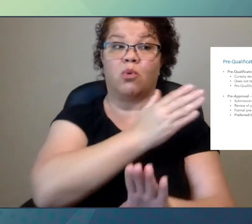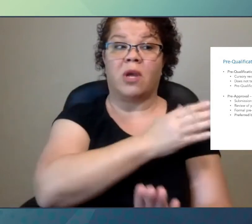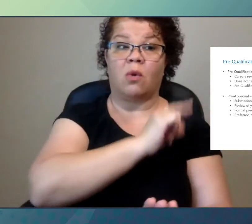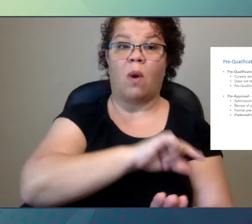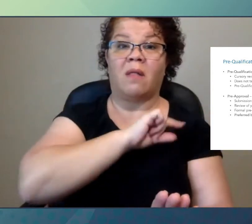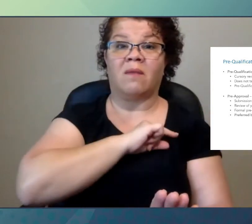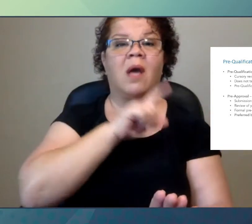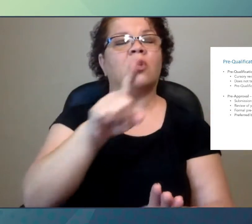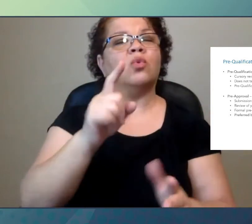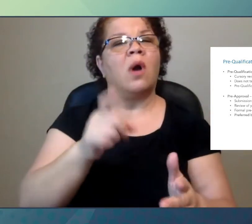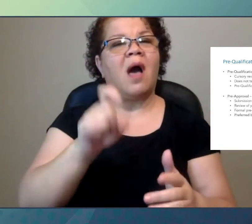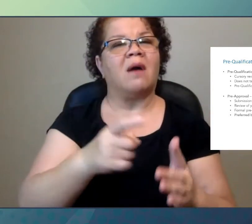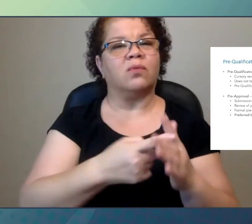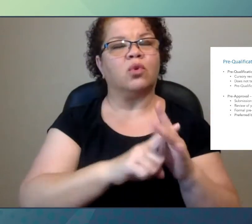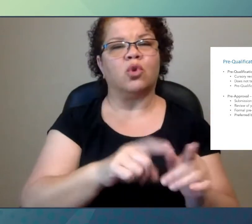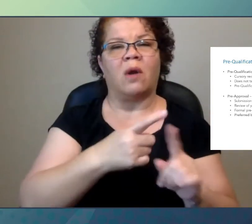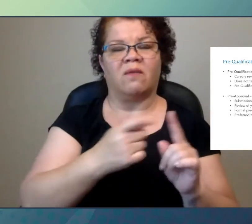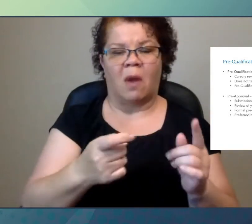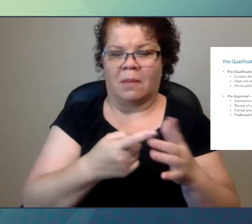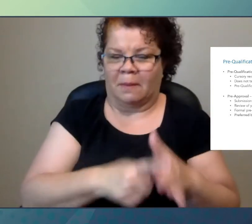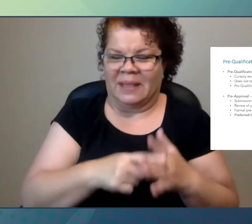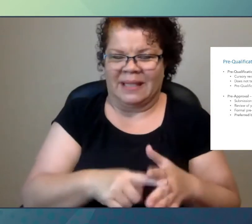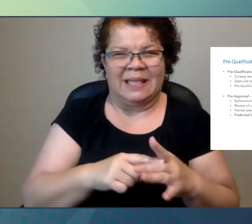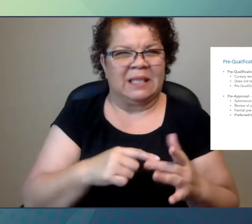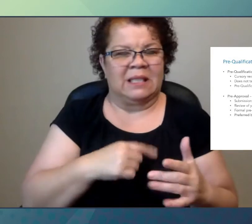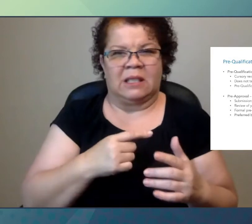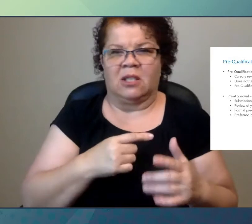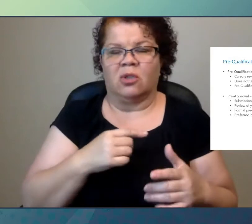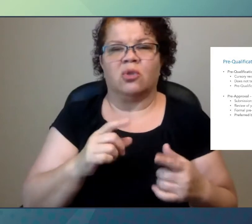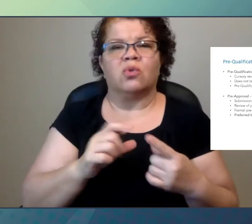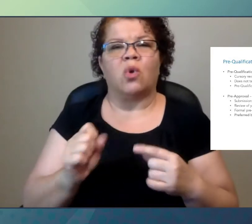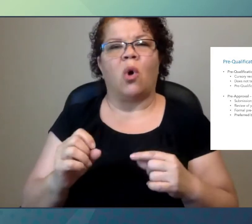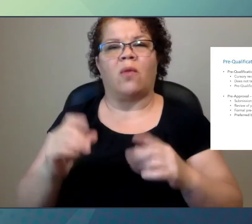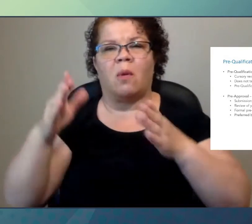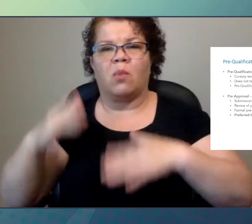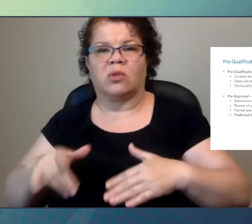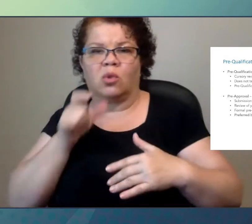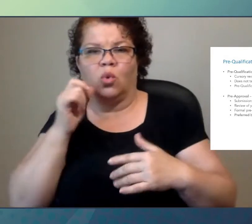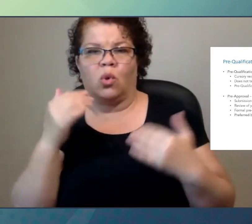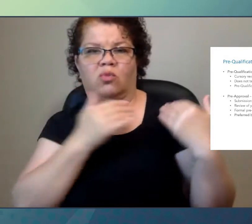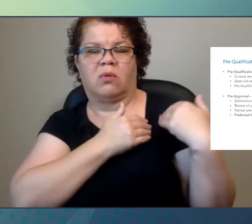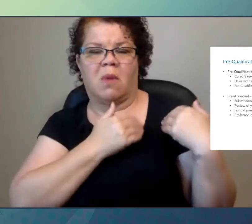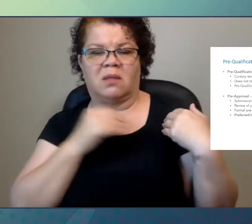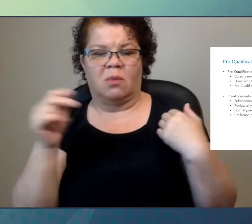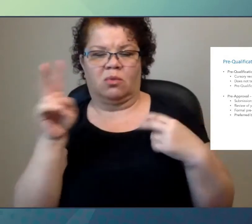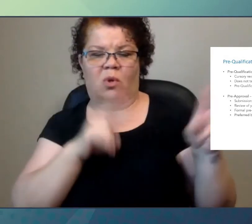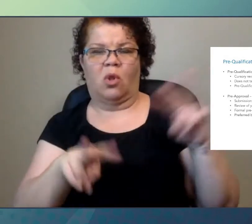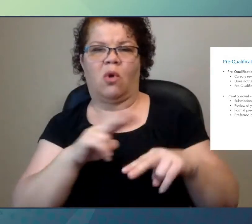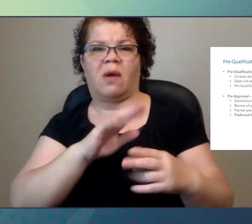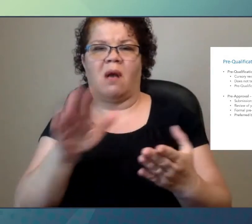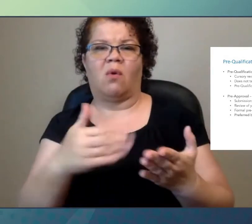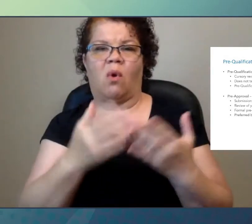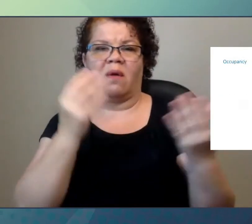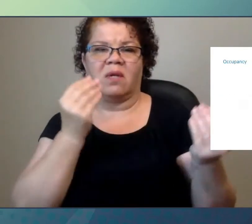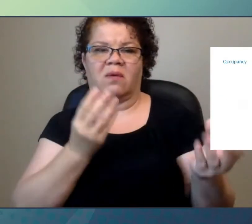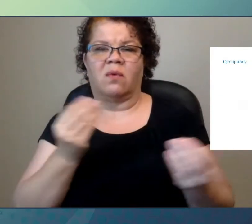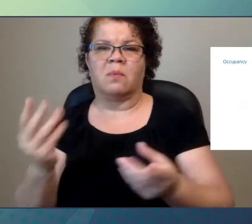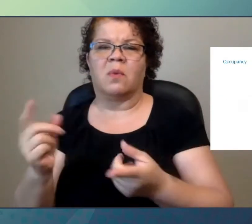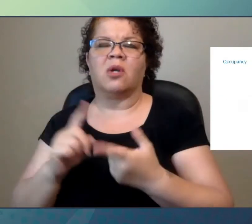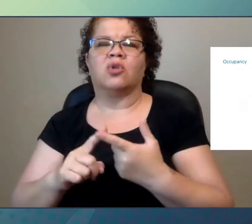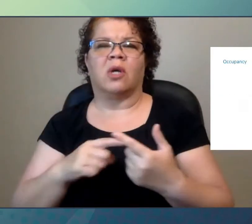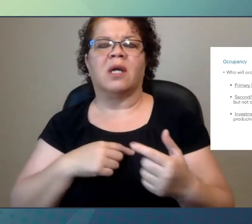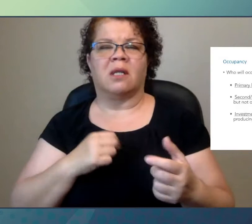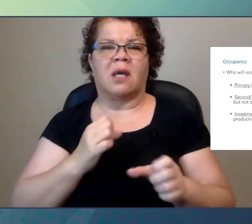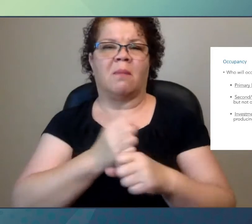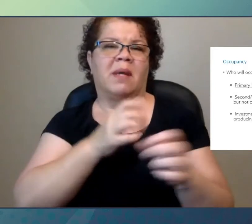start basically from the beginning so that the underwriter can look at the entire package at a later time.